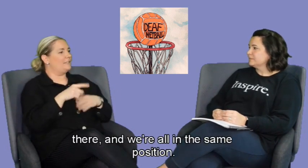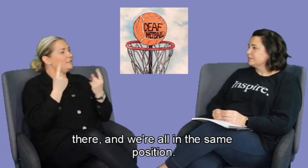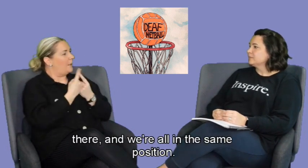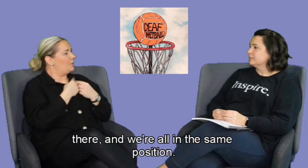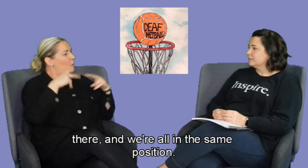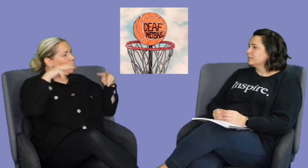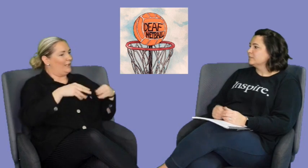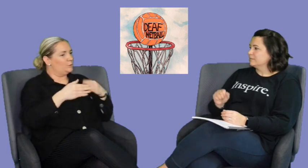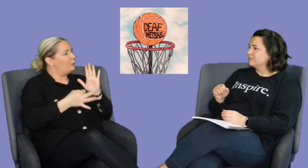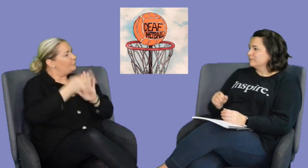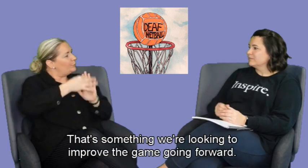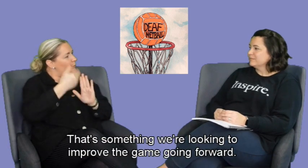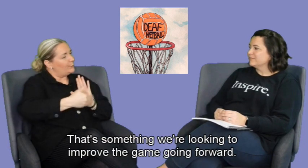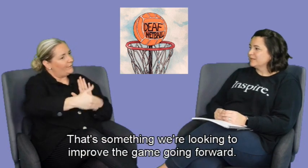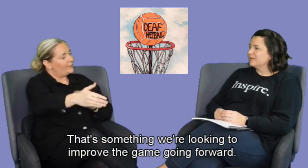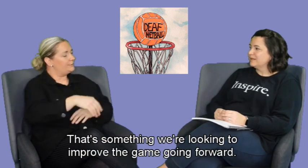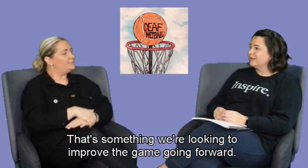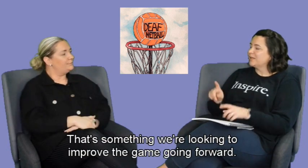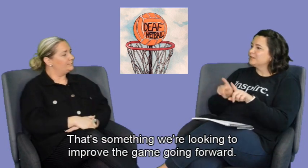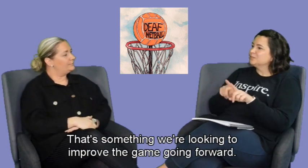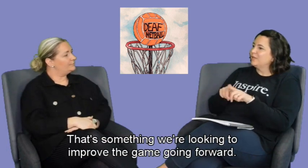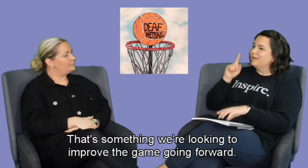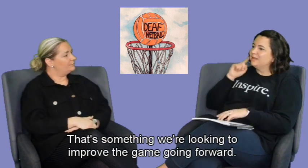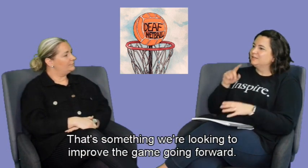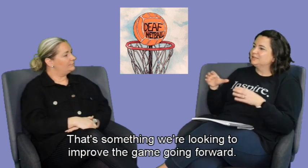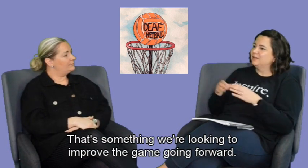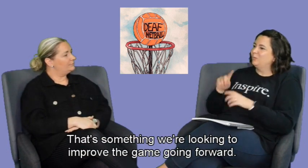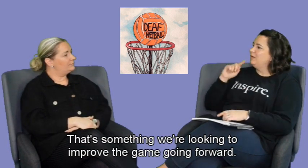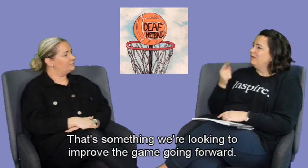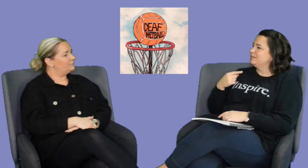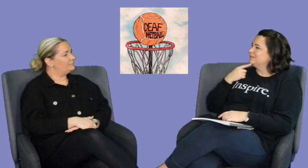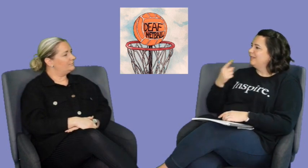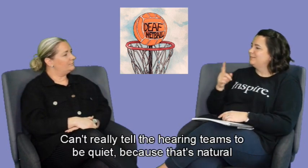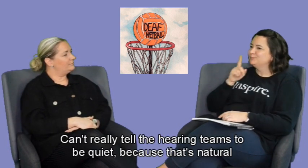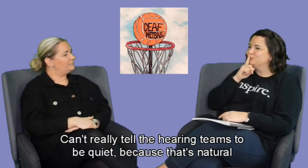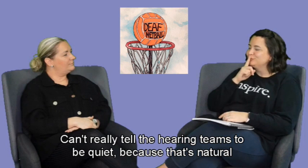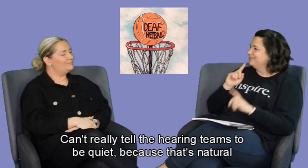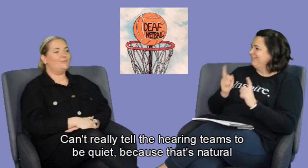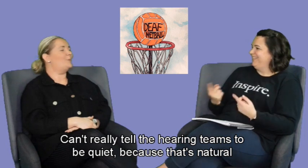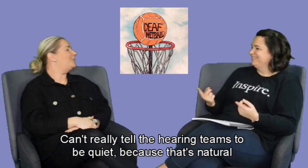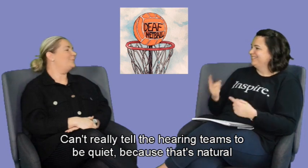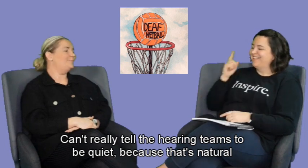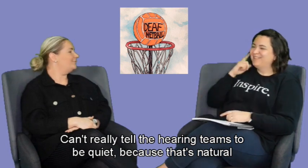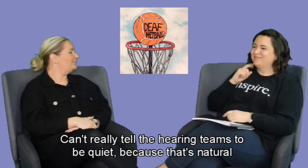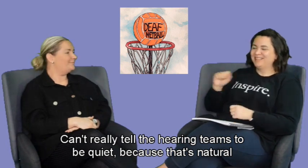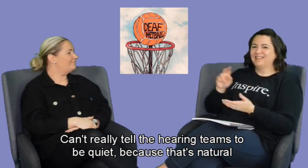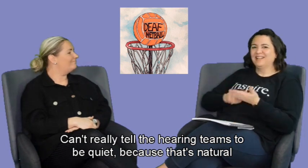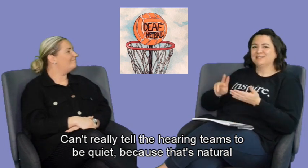same position. That's something we're looking to improve the game going forward. Can't really tell the hearing teams to be quiet, because that's